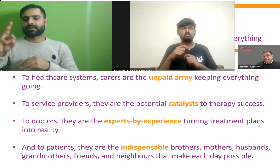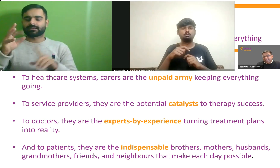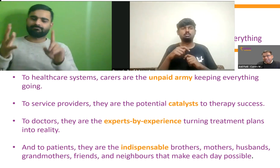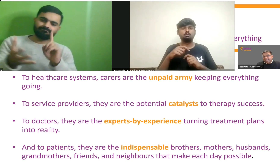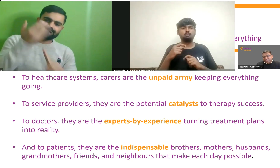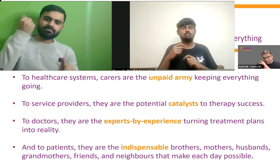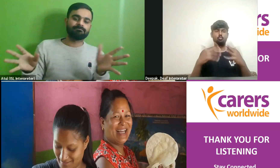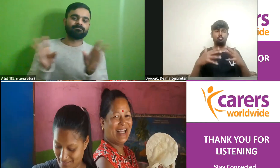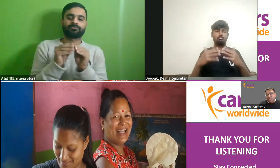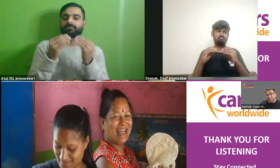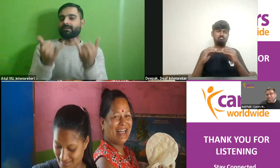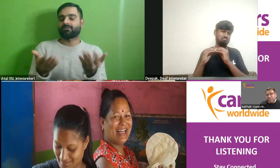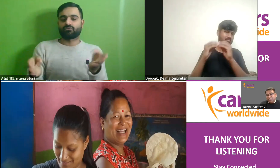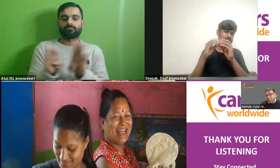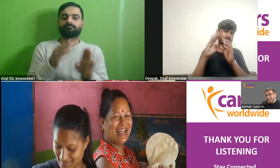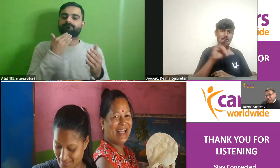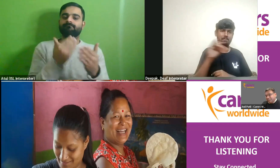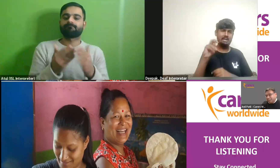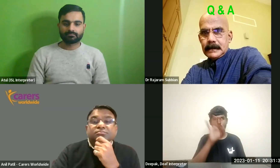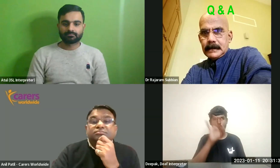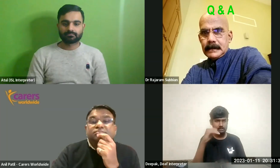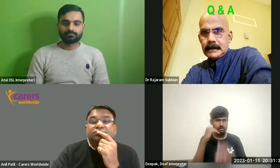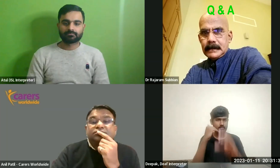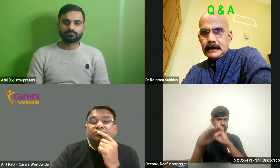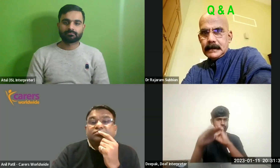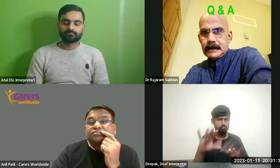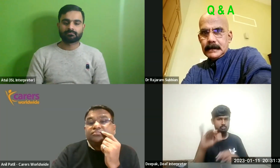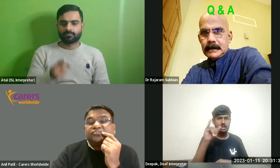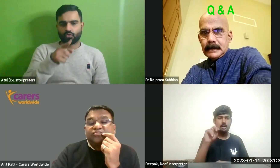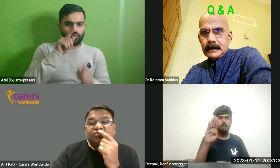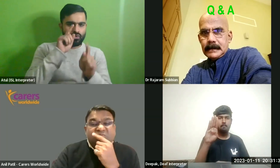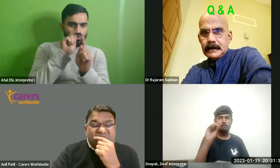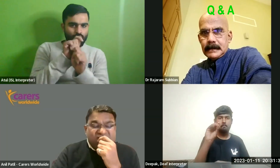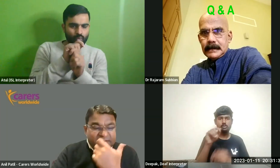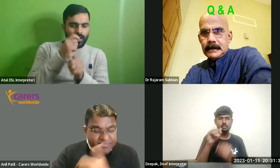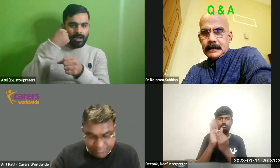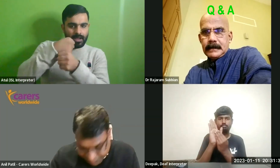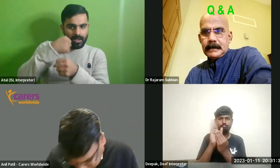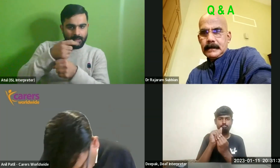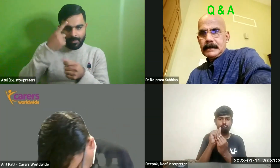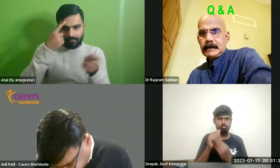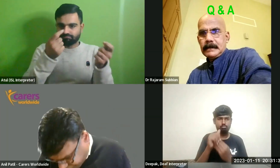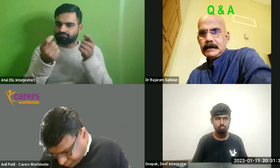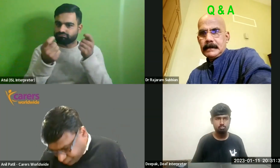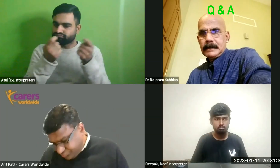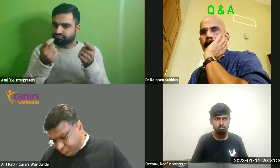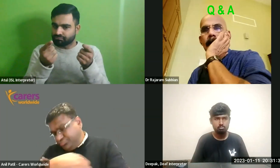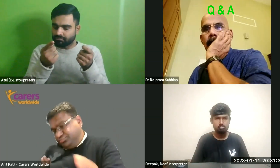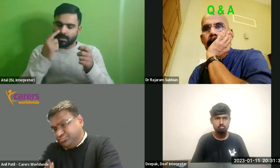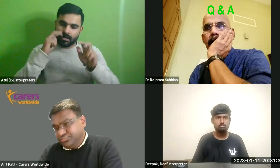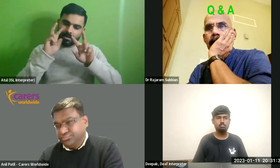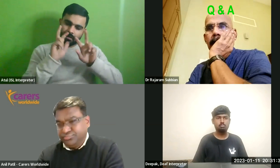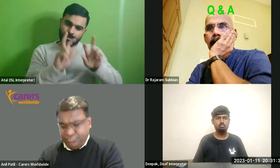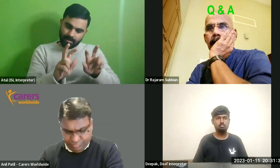than 10 million carers. Thank you. Thank you so much. Are you working with the government to play the role of